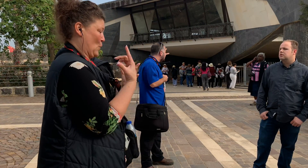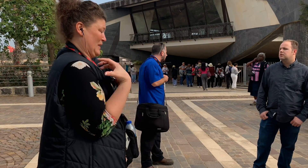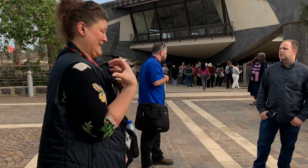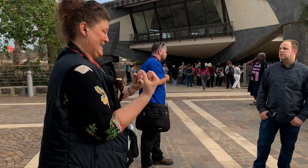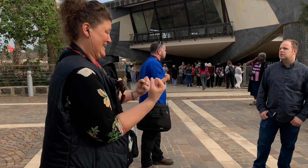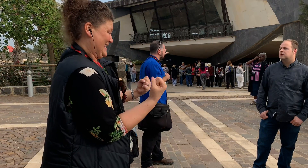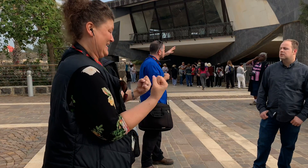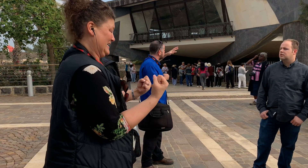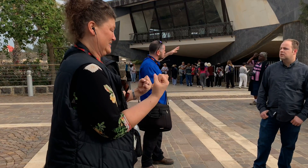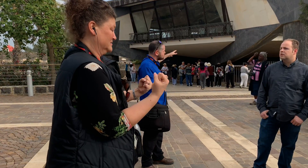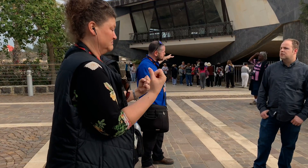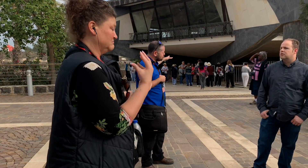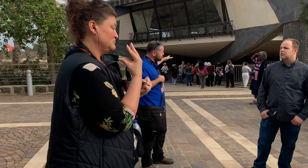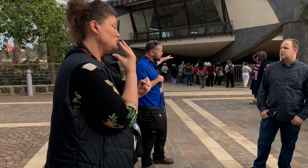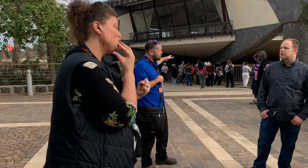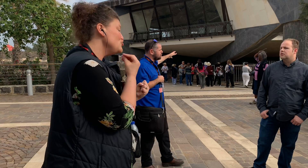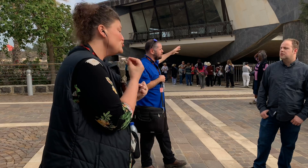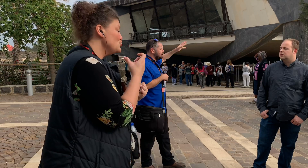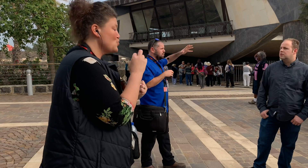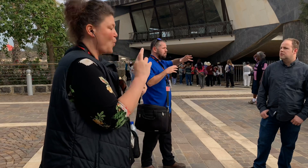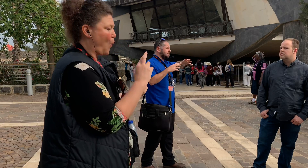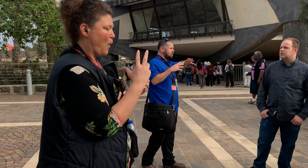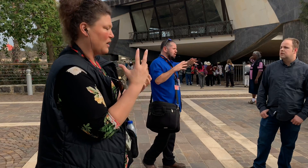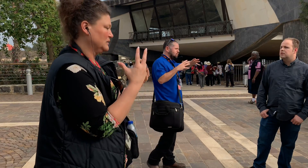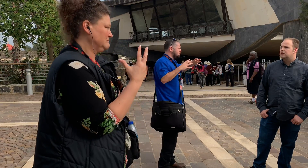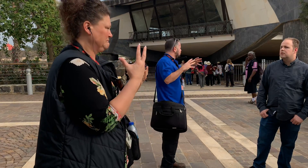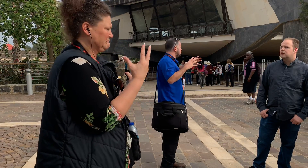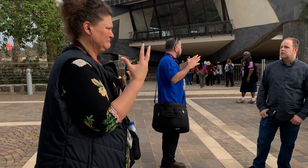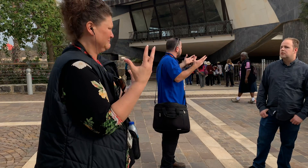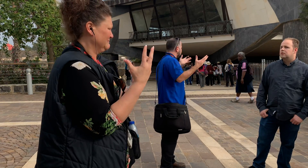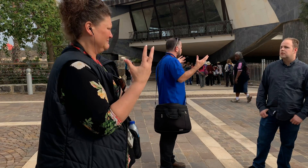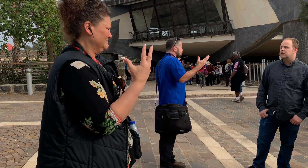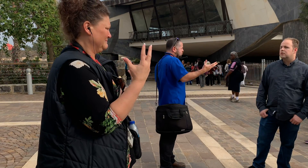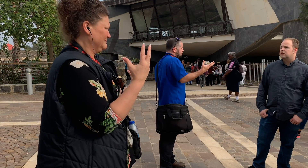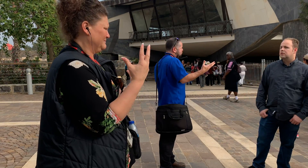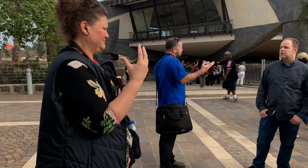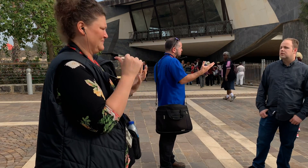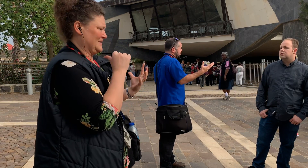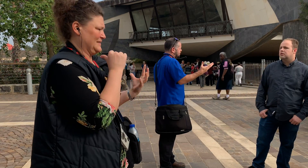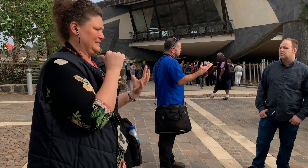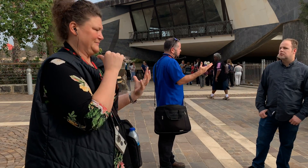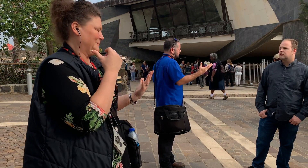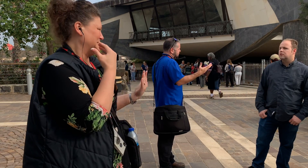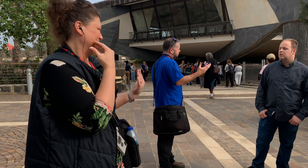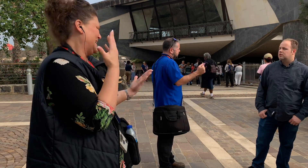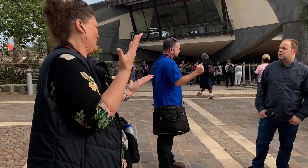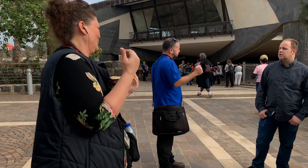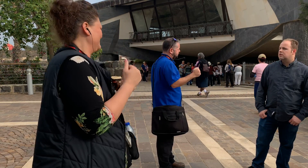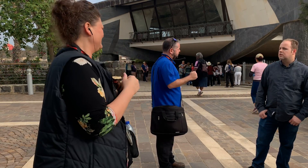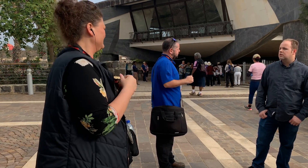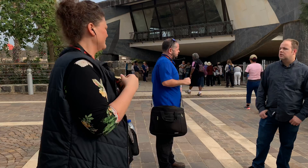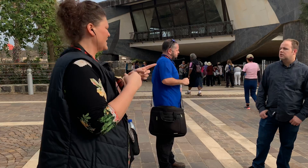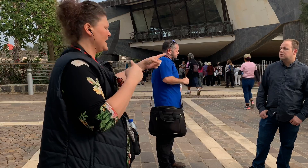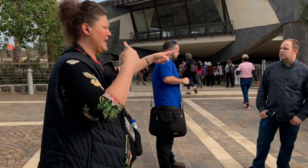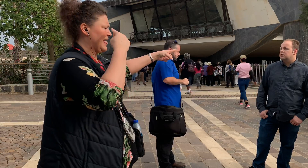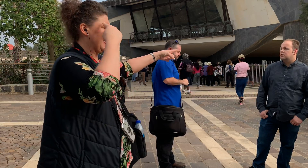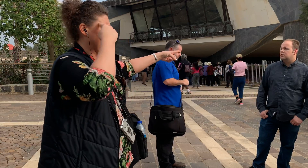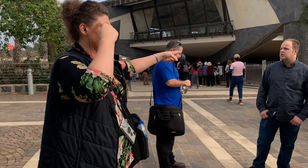to Italian, for example, or centurion, but not to Jewish people.